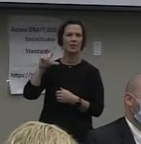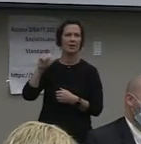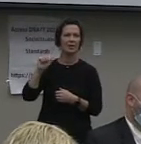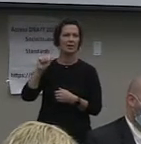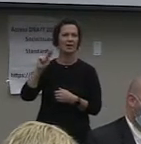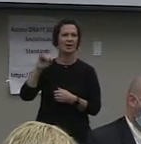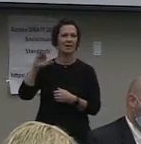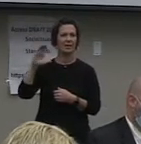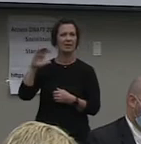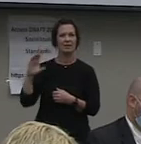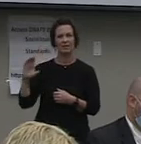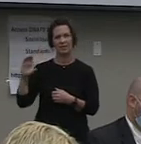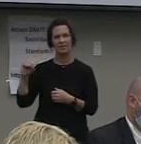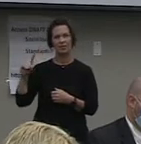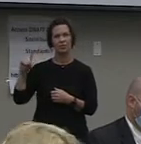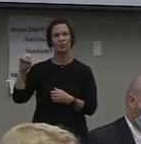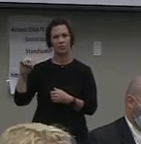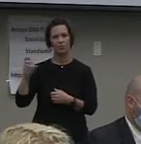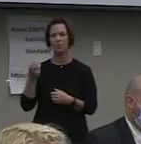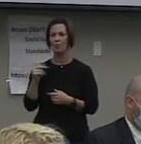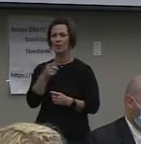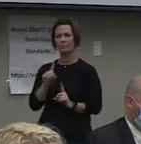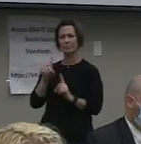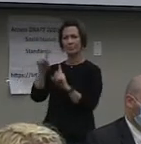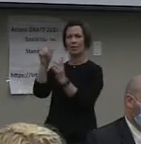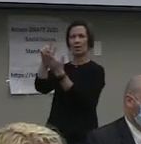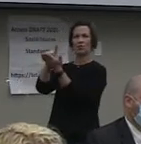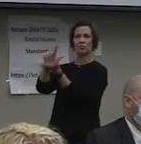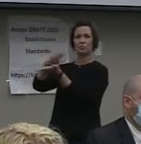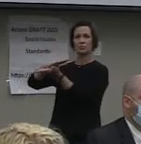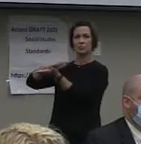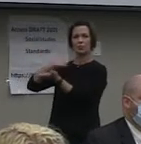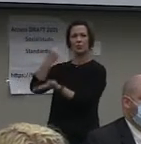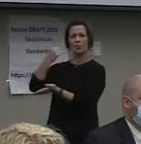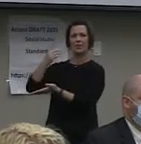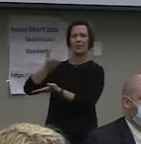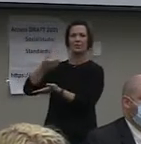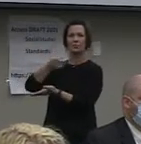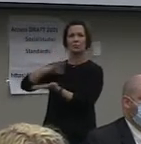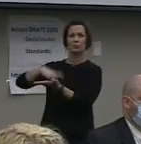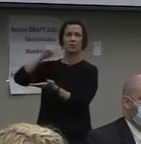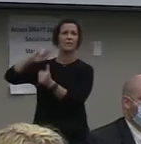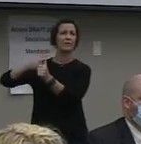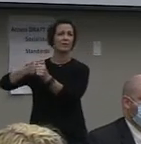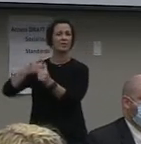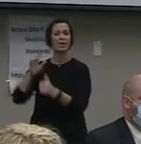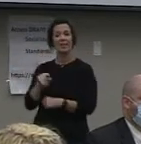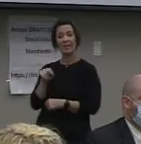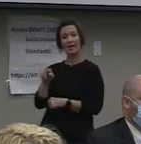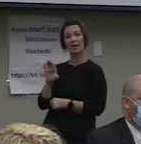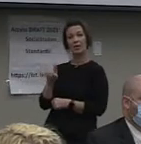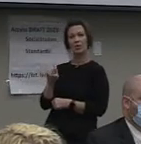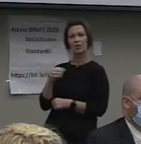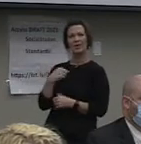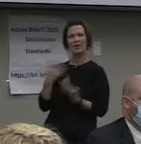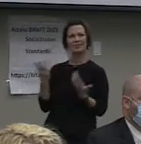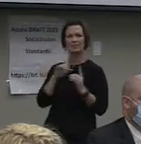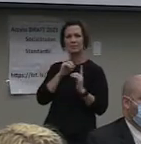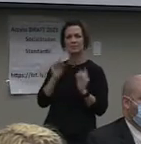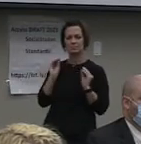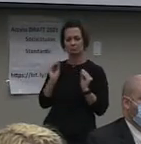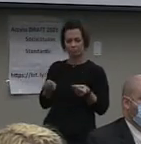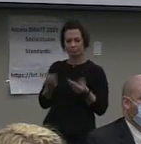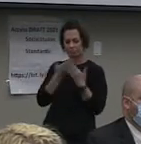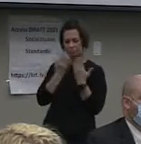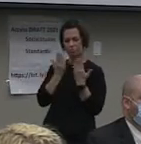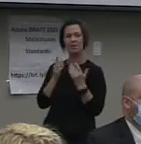when you get to law school, one of the very first things you learn is that the Napoleonic Code has absolutely nothing to do with